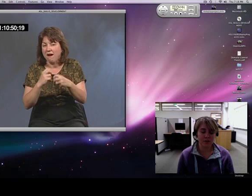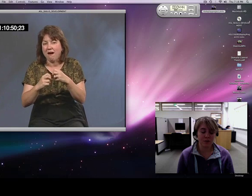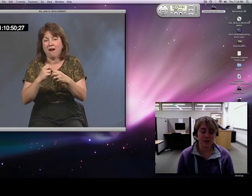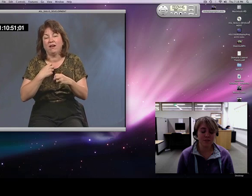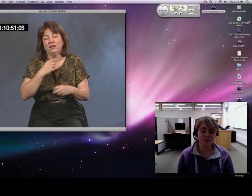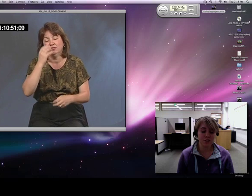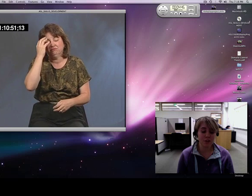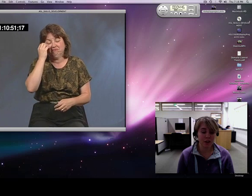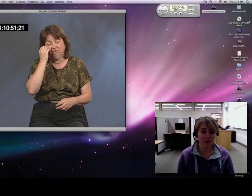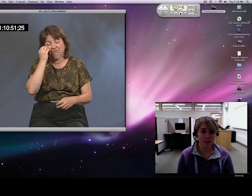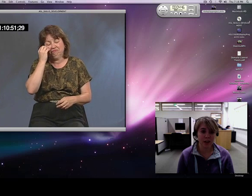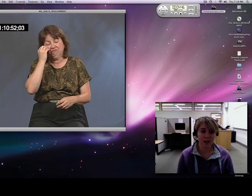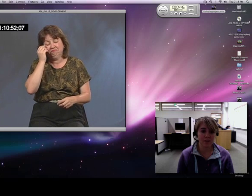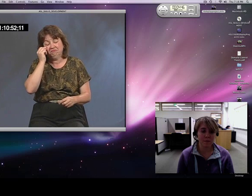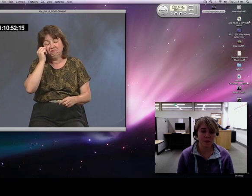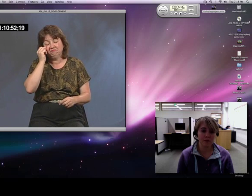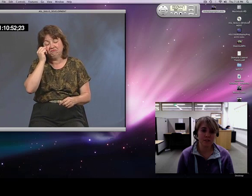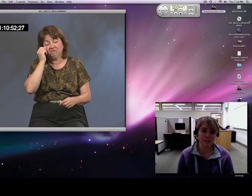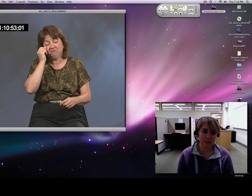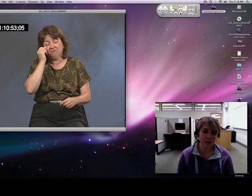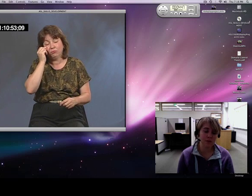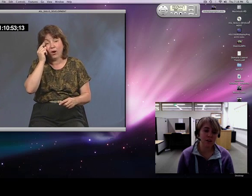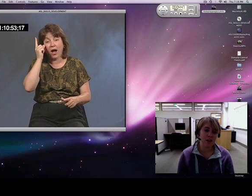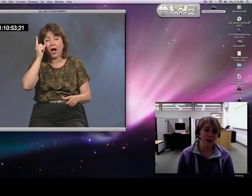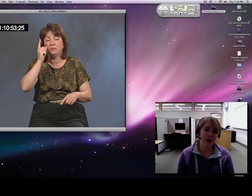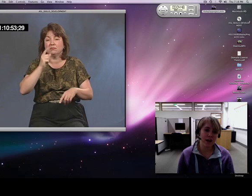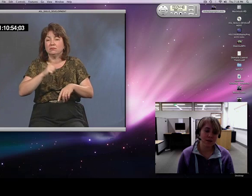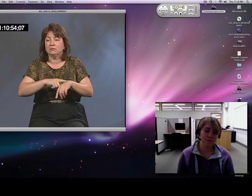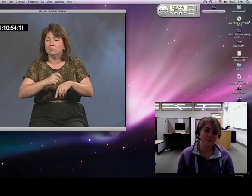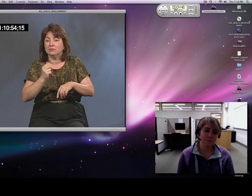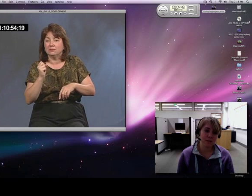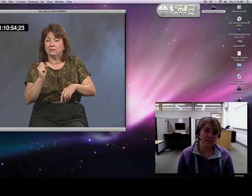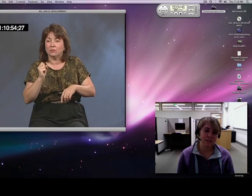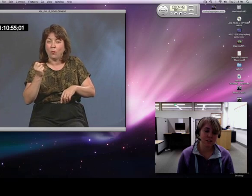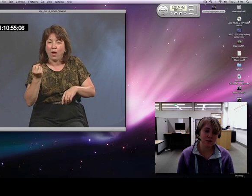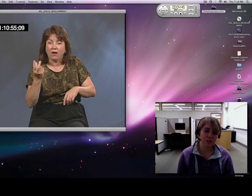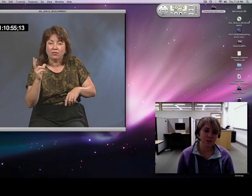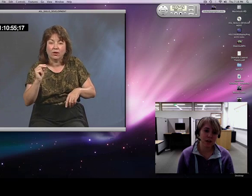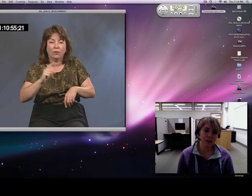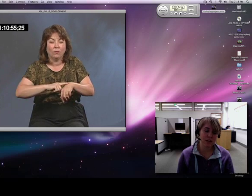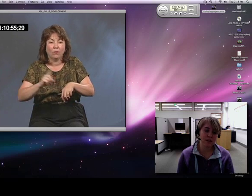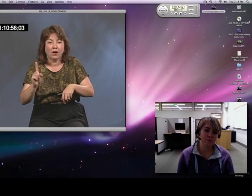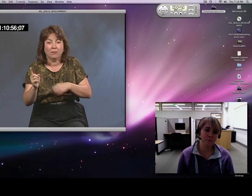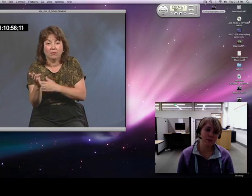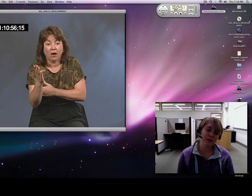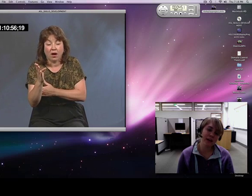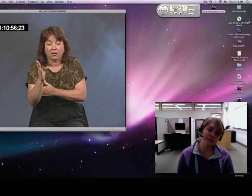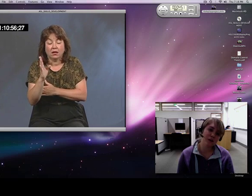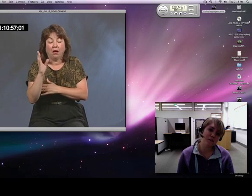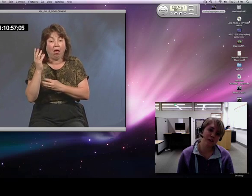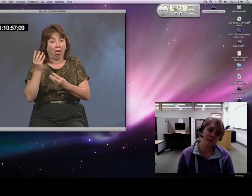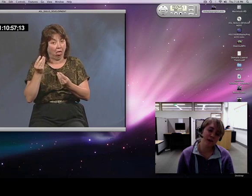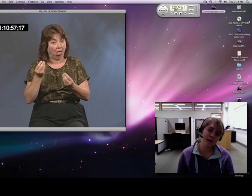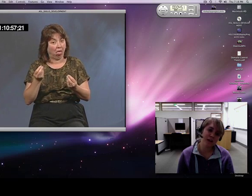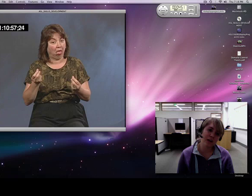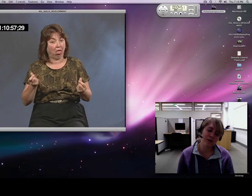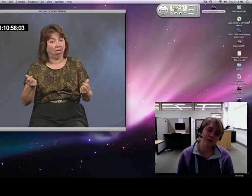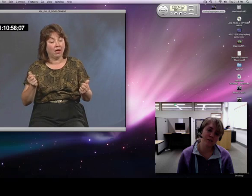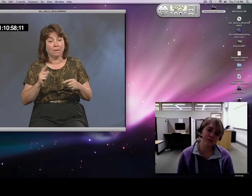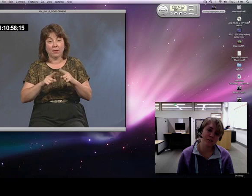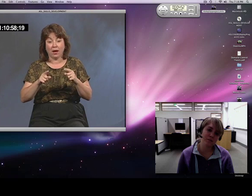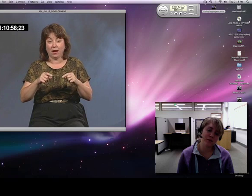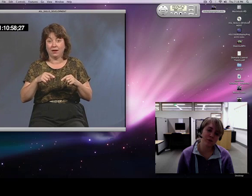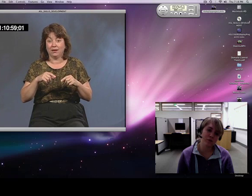body at the other? Well, I switched it around, and I went to sleep, and I had it situated so that I could leave my hands off the edge of the bed